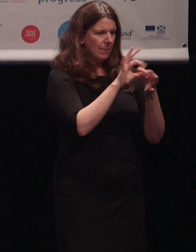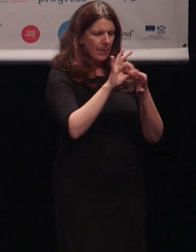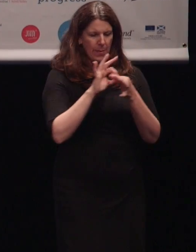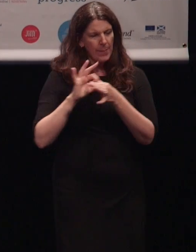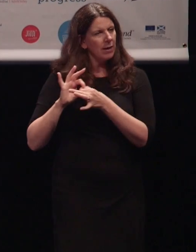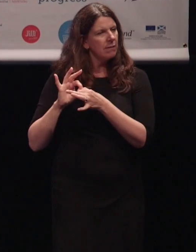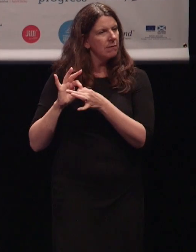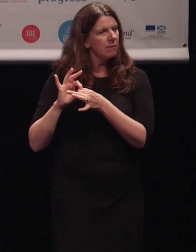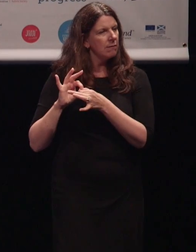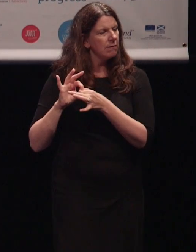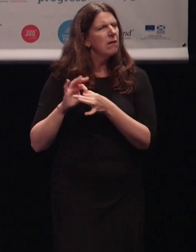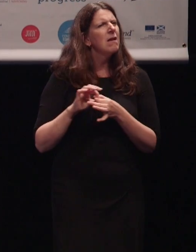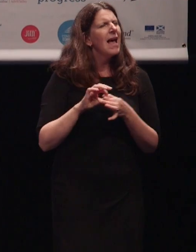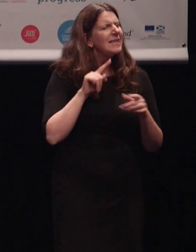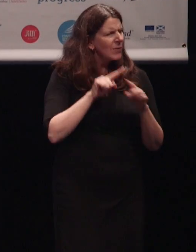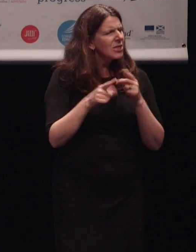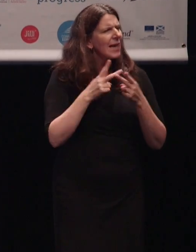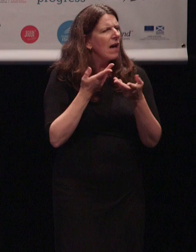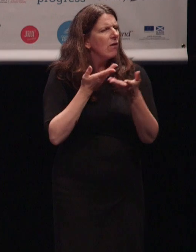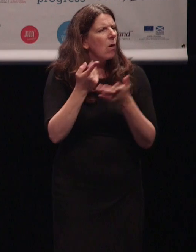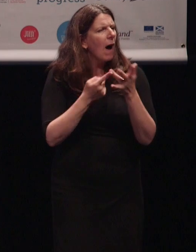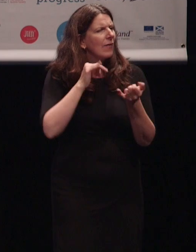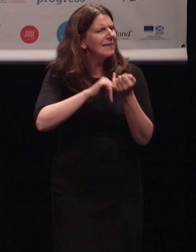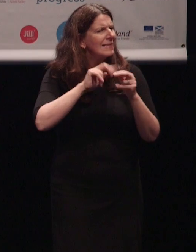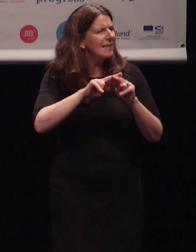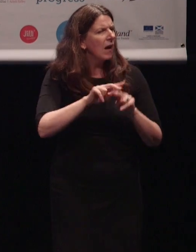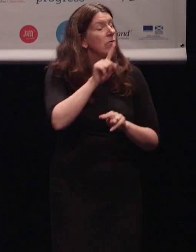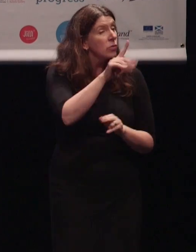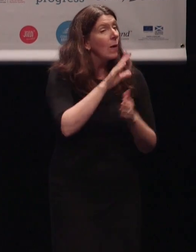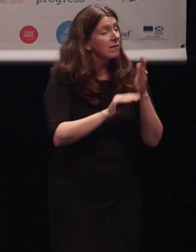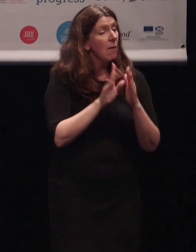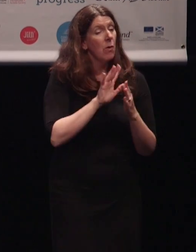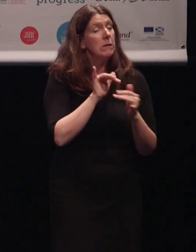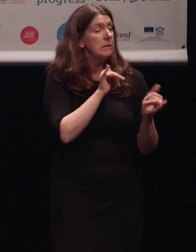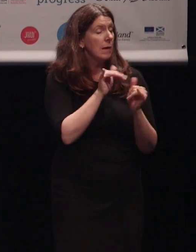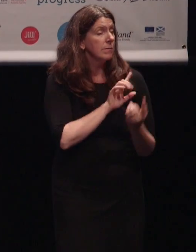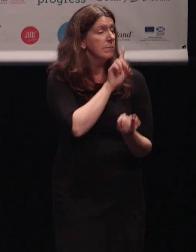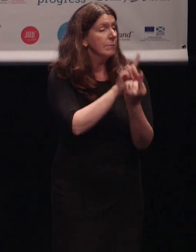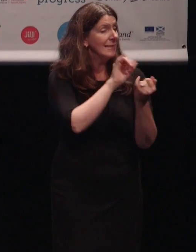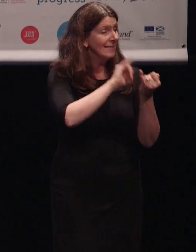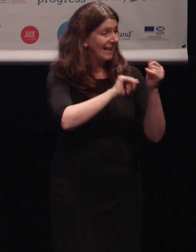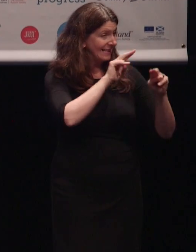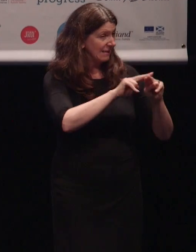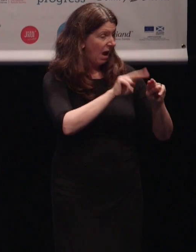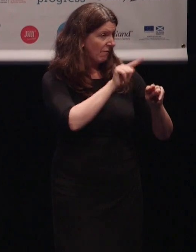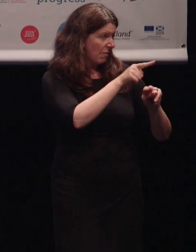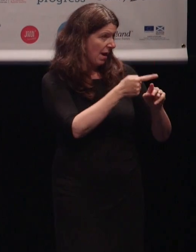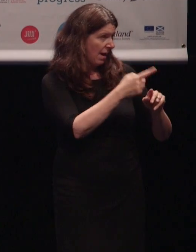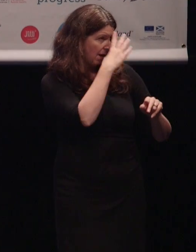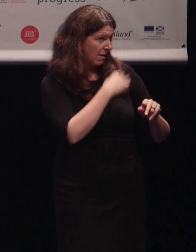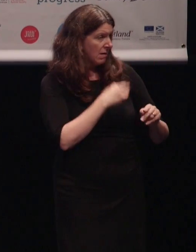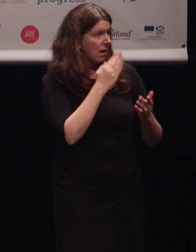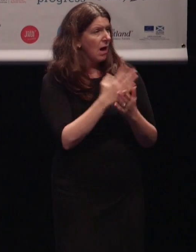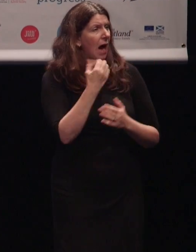meet staff who say, well, they have a client that is very difficult with severe challenging behavior, and they say nothing